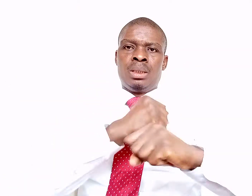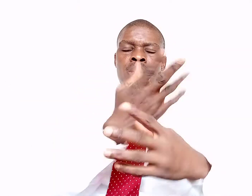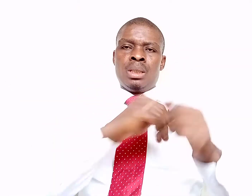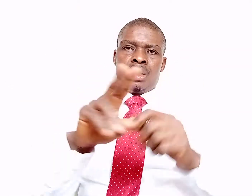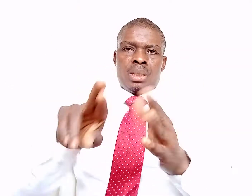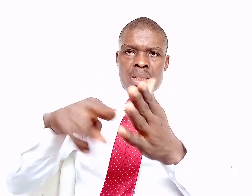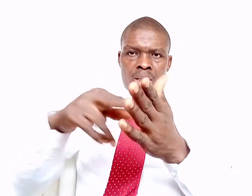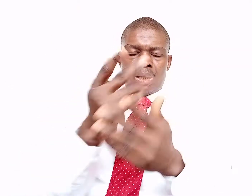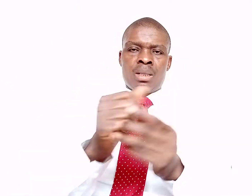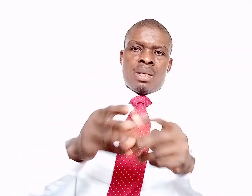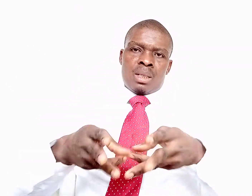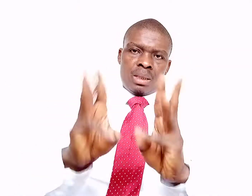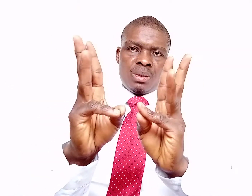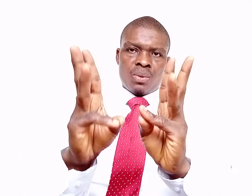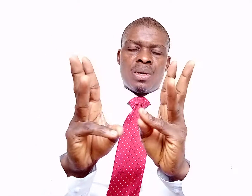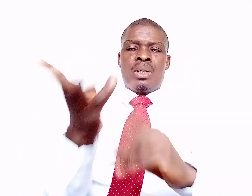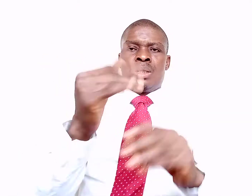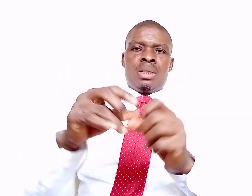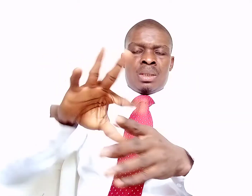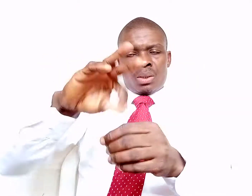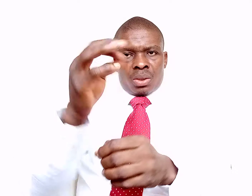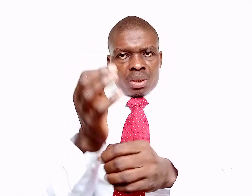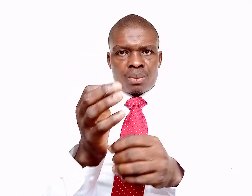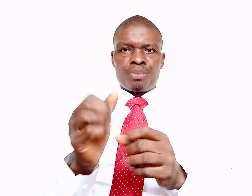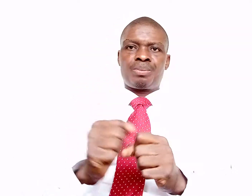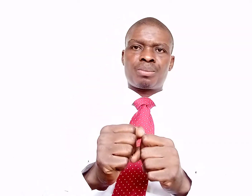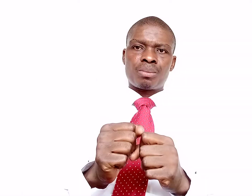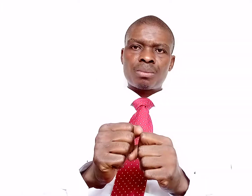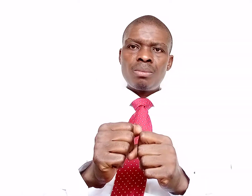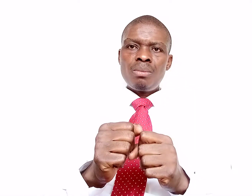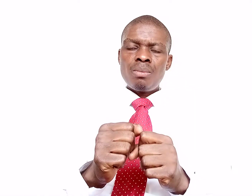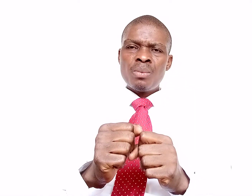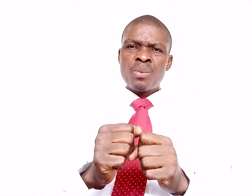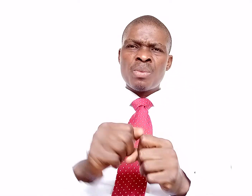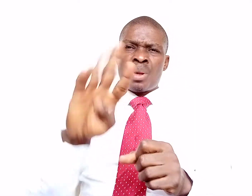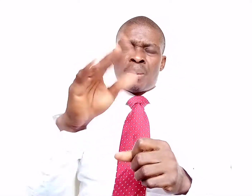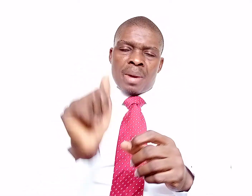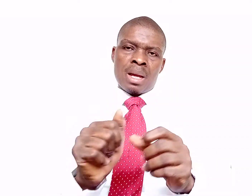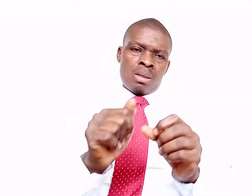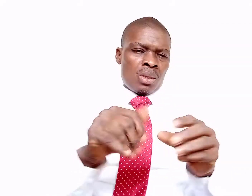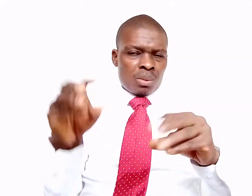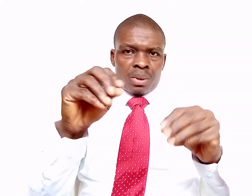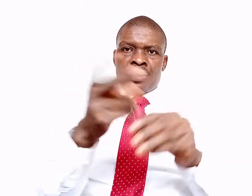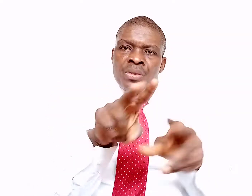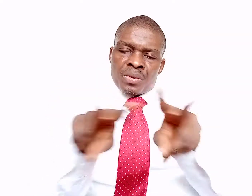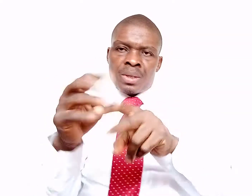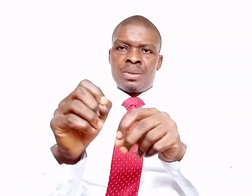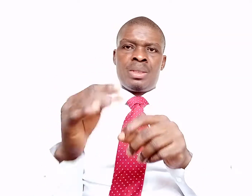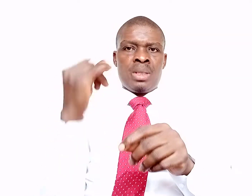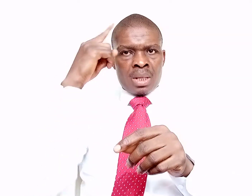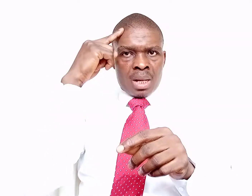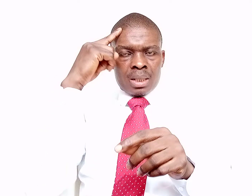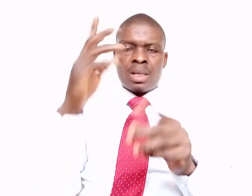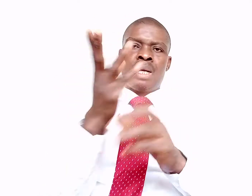battering them the way a rhetorical essay would. By observing these basic ideas, you can improve